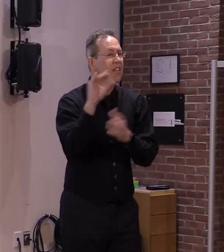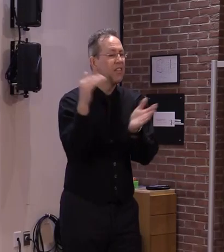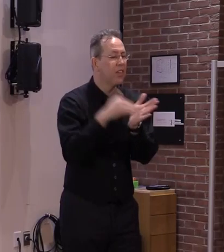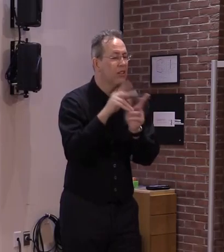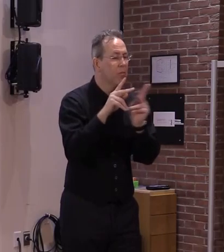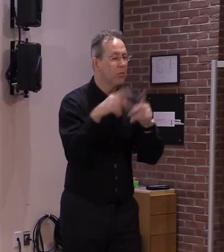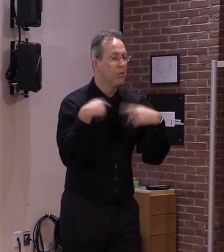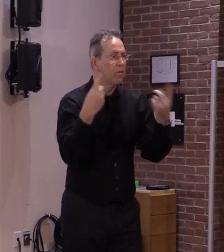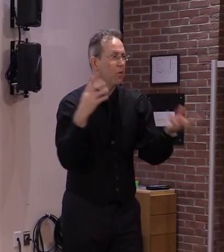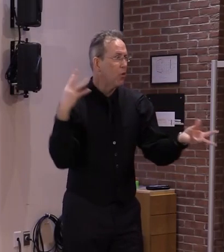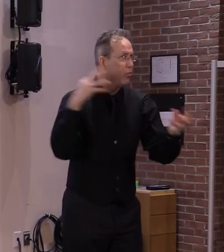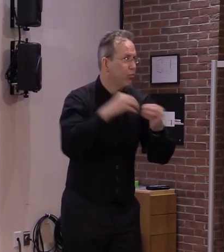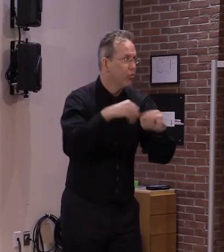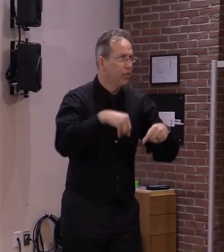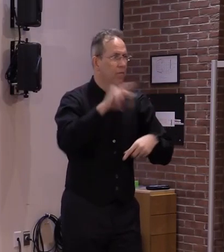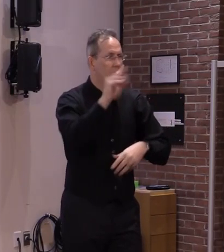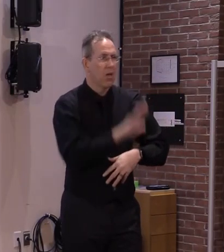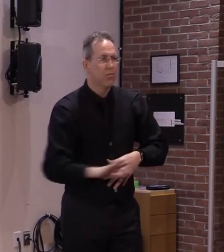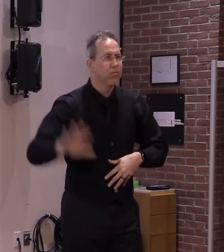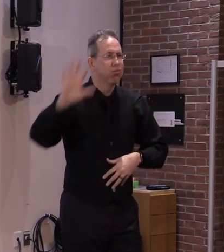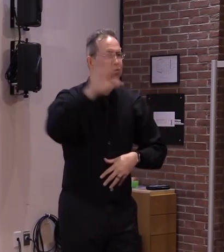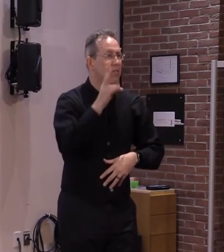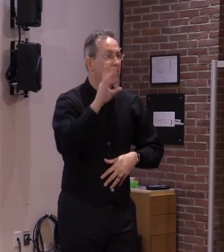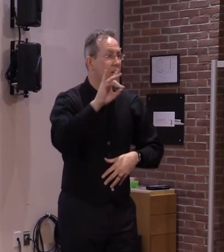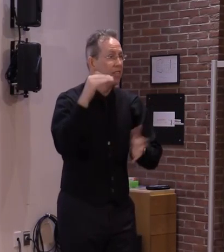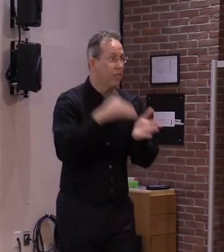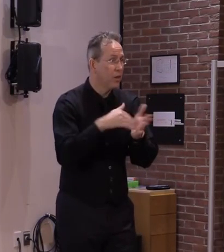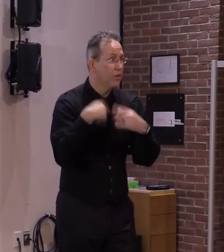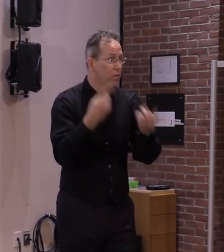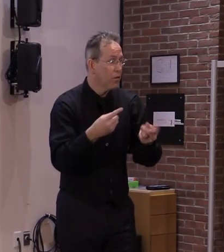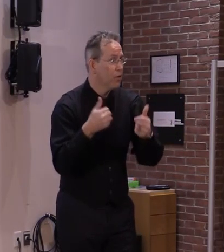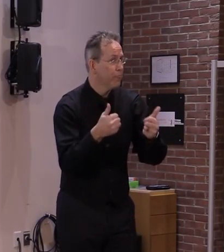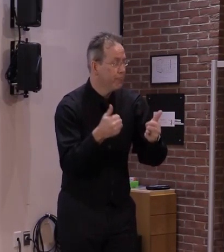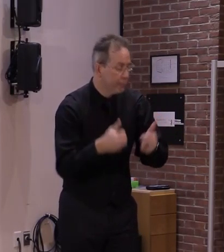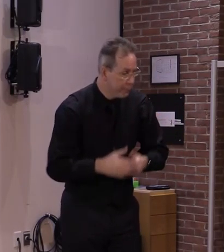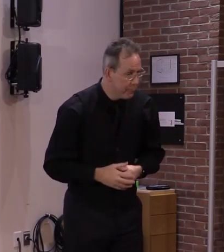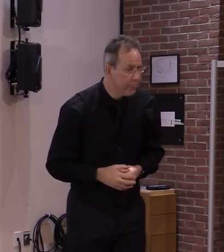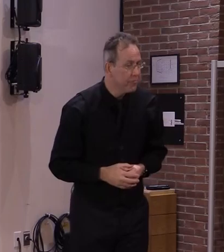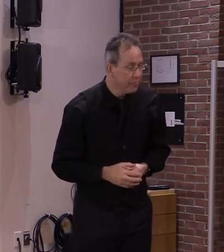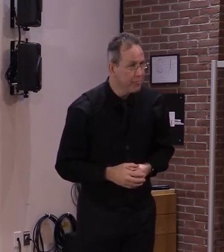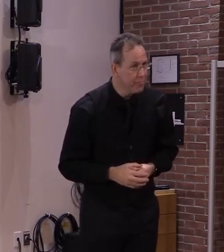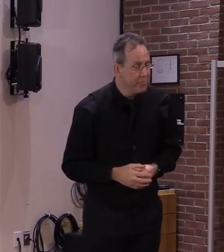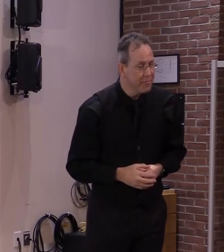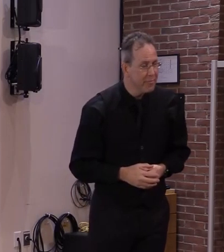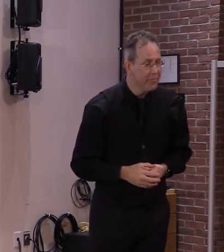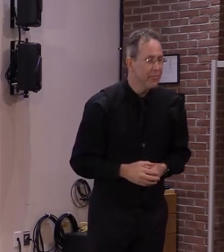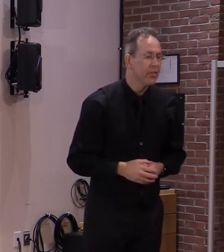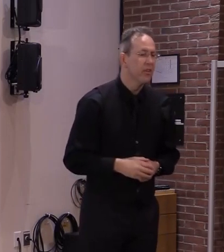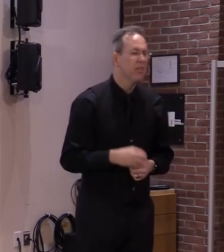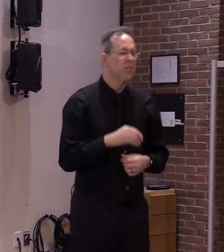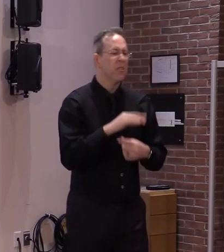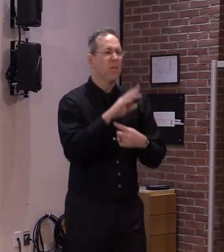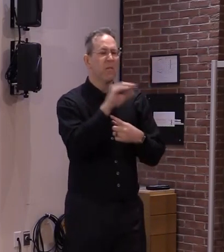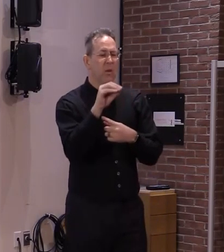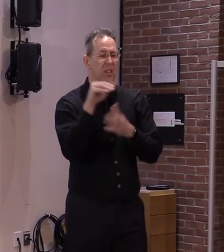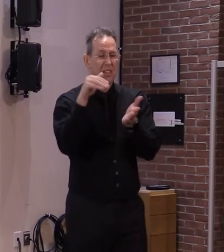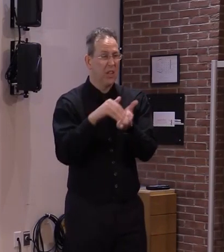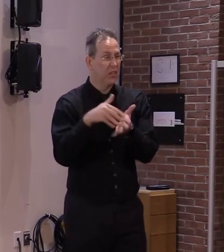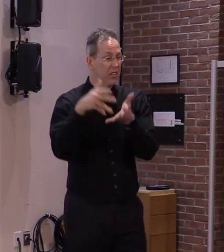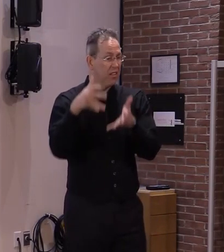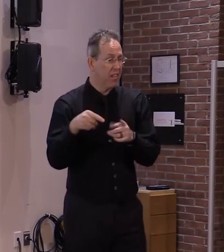COVID-19. 40,800 Vermonters have received their first dose, and 37,000 have received their